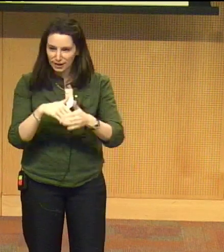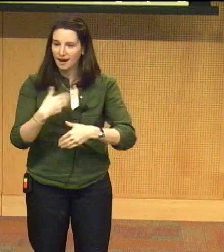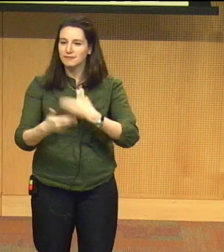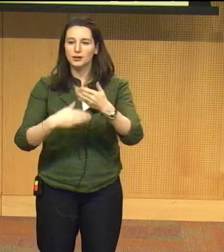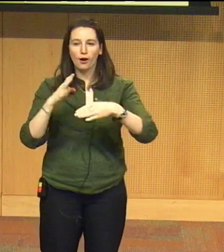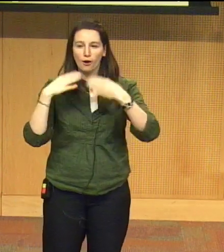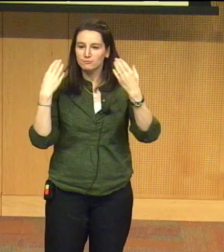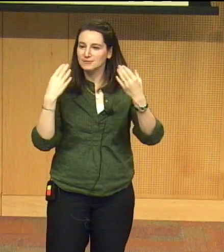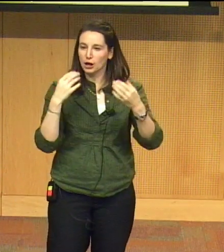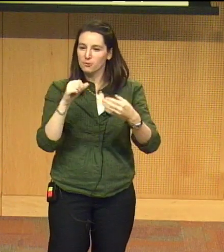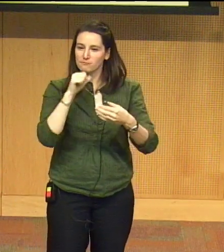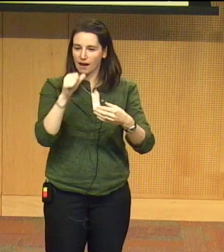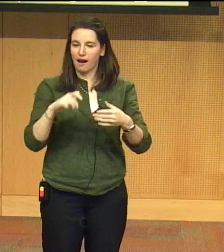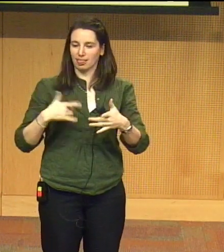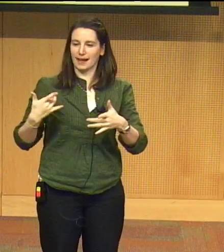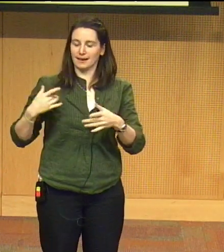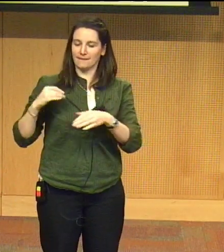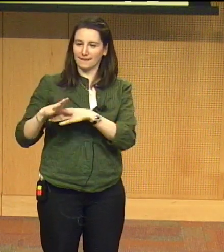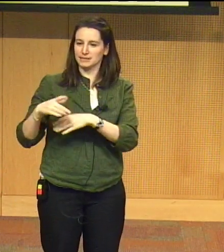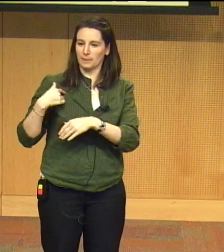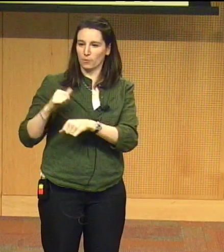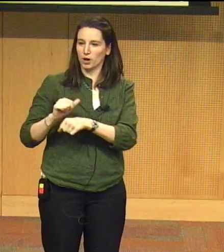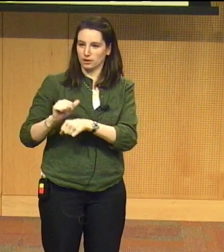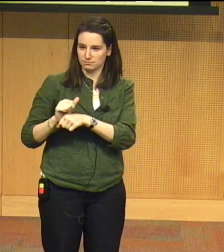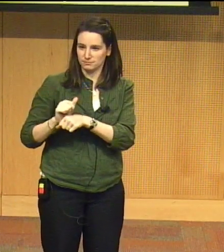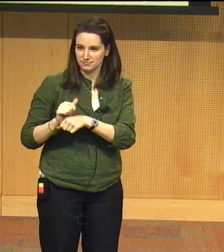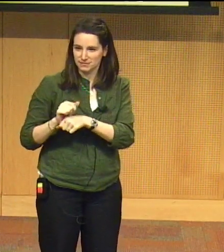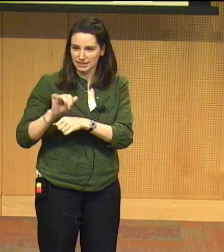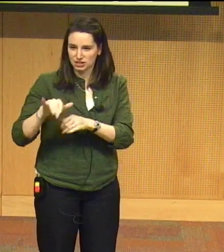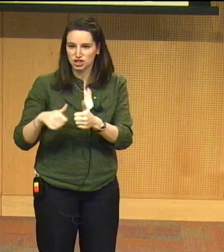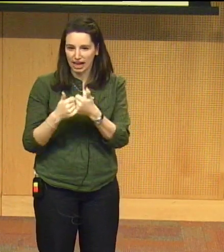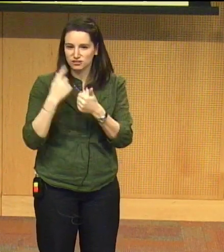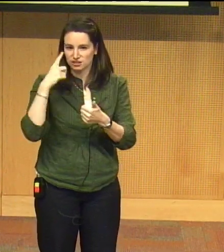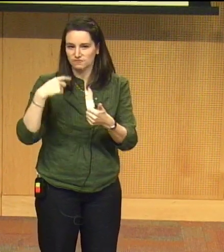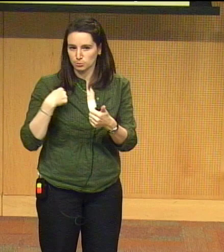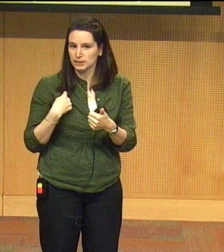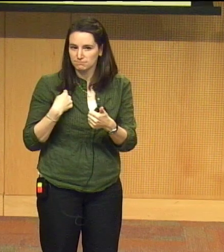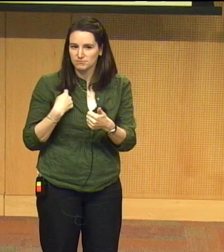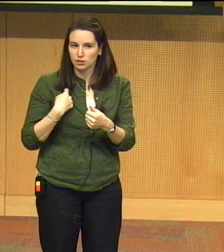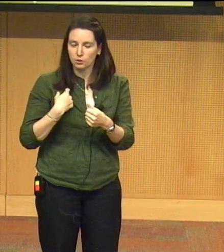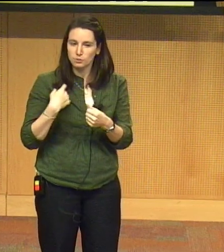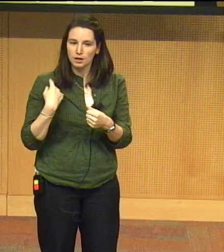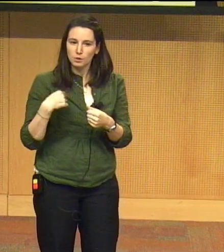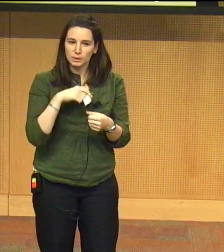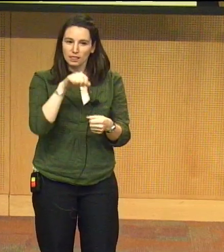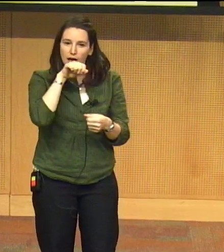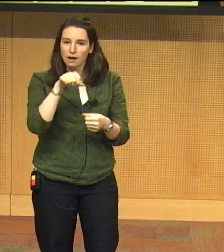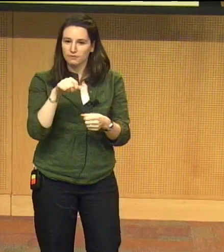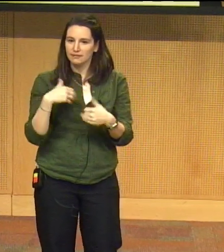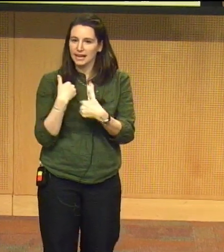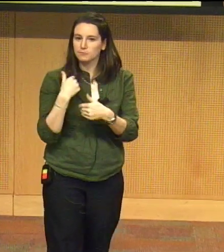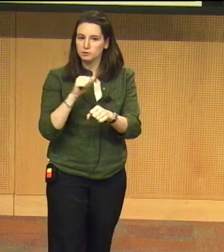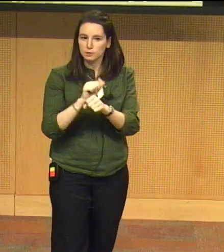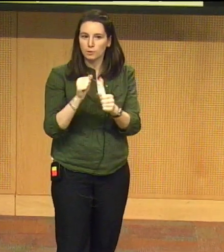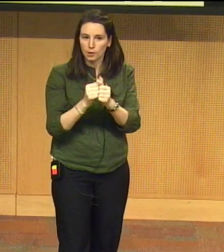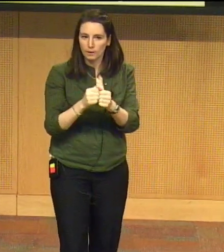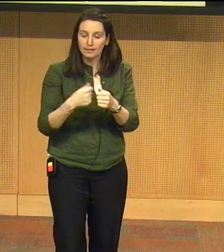again. Not let it affect my work. That's challenging for me. We love the animals we work with. At least